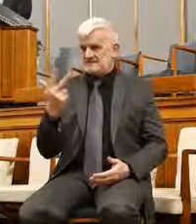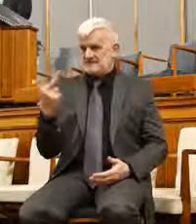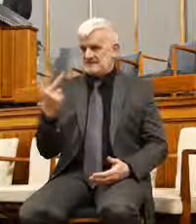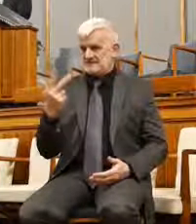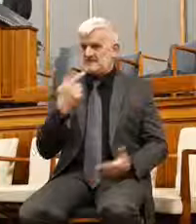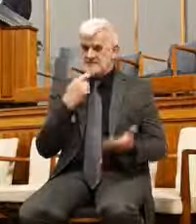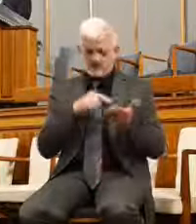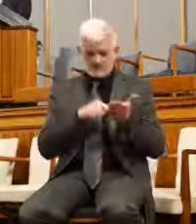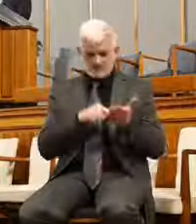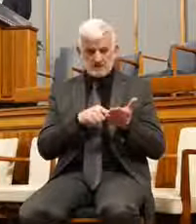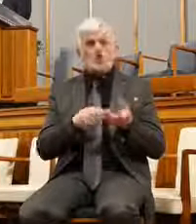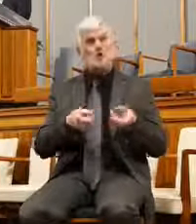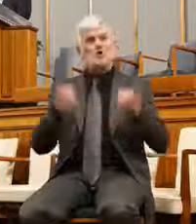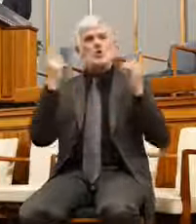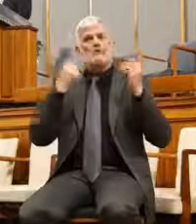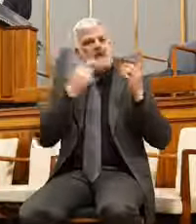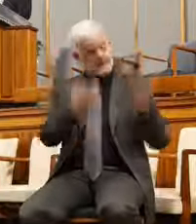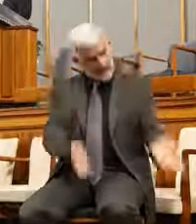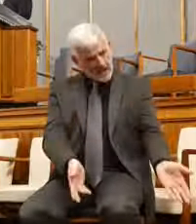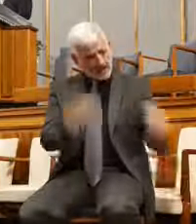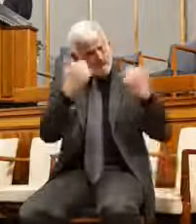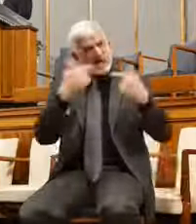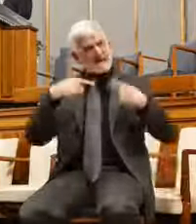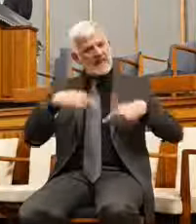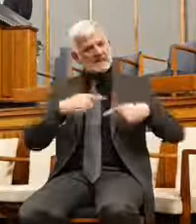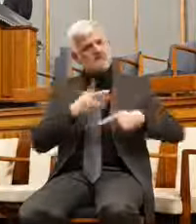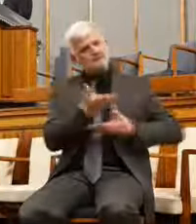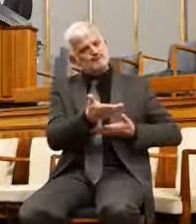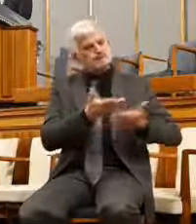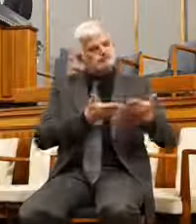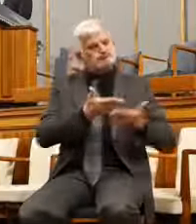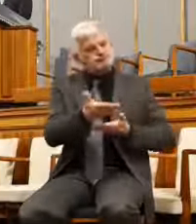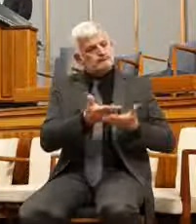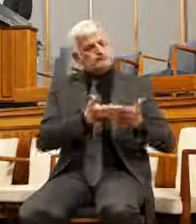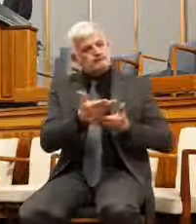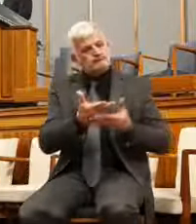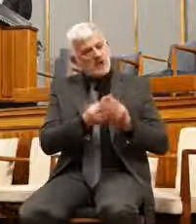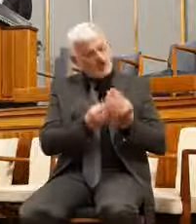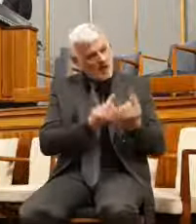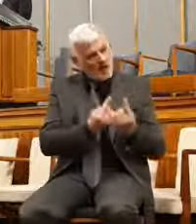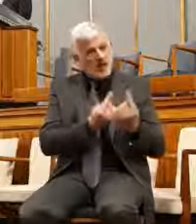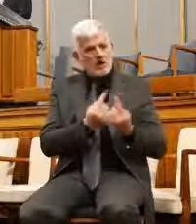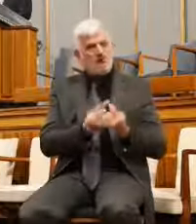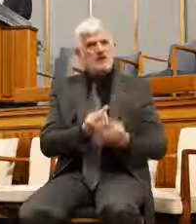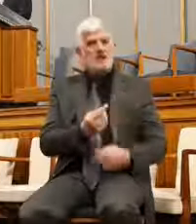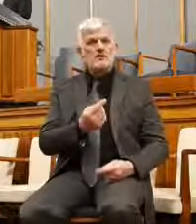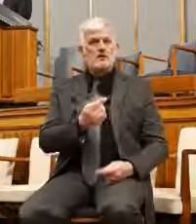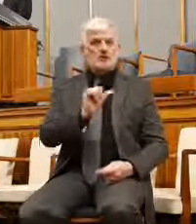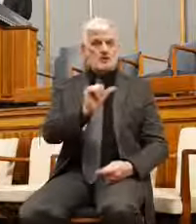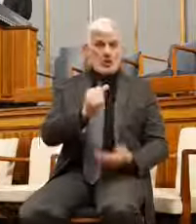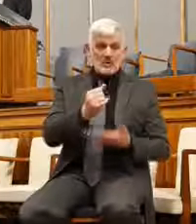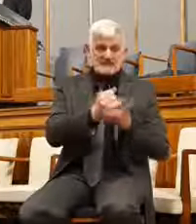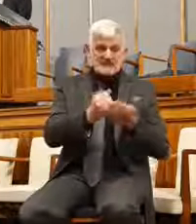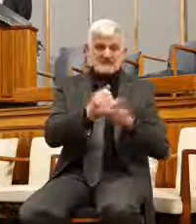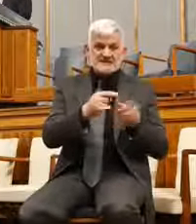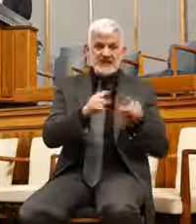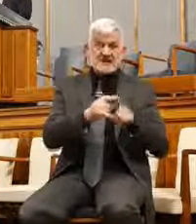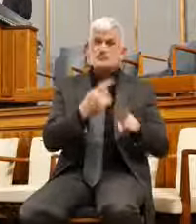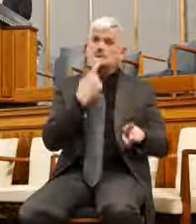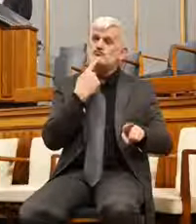together, saith the Lord. Though your sins be as scarlet, they shall be white